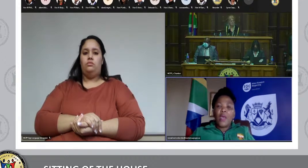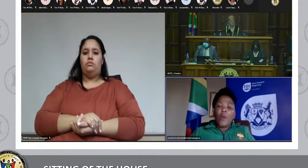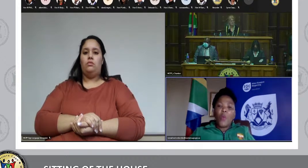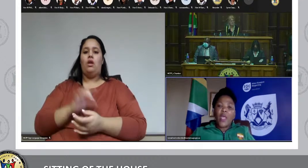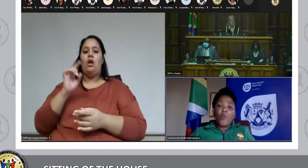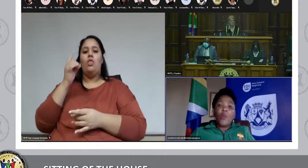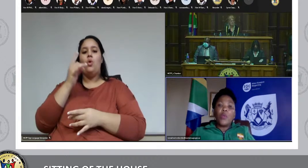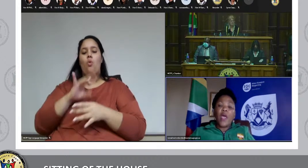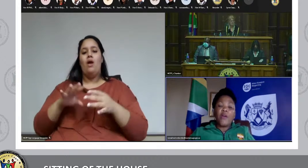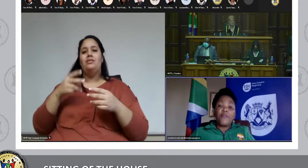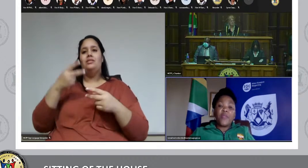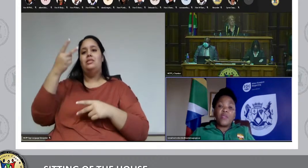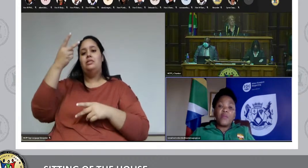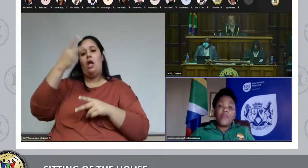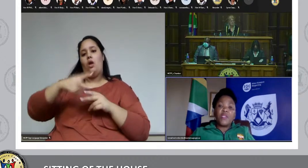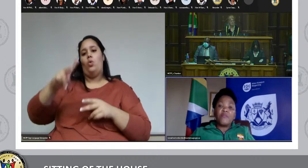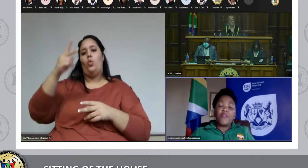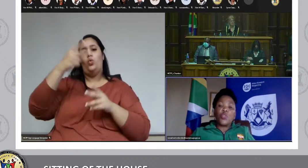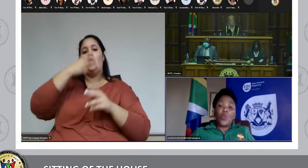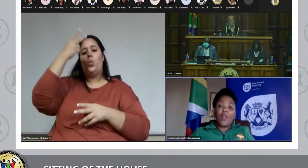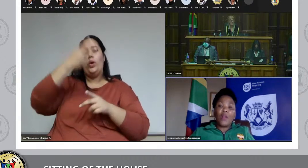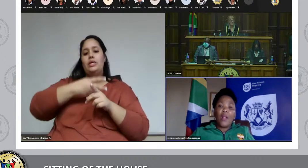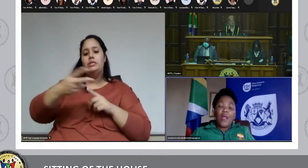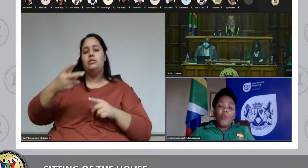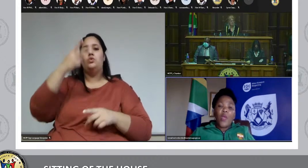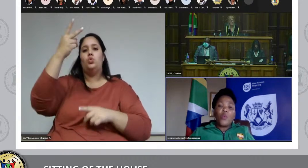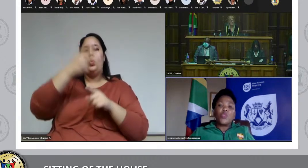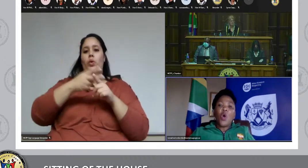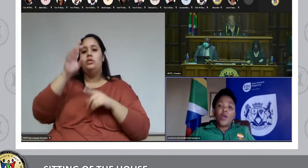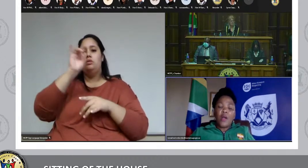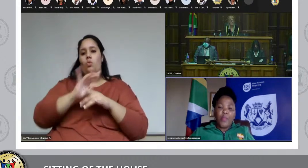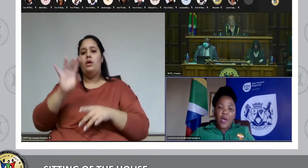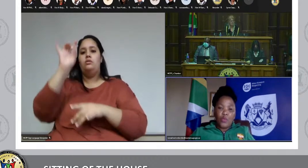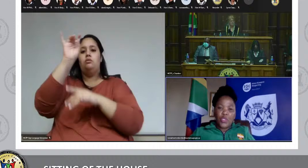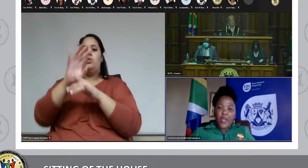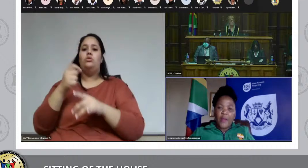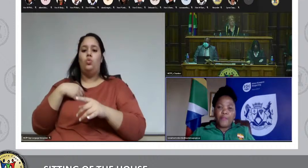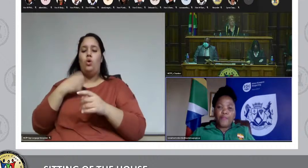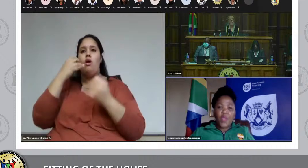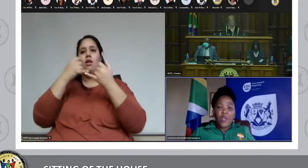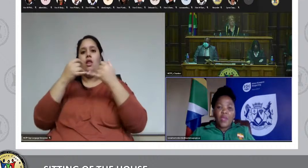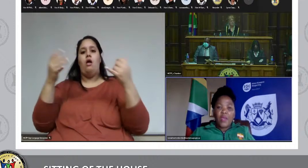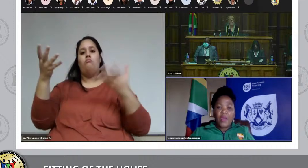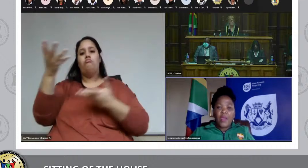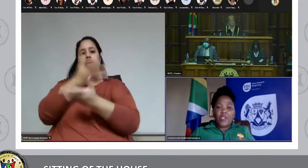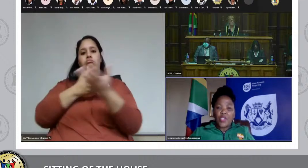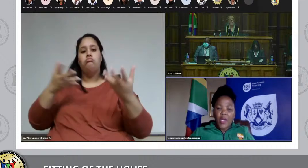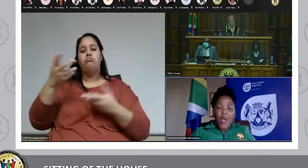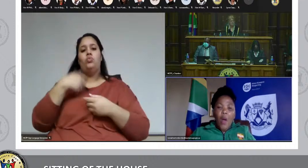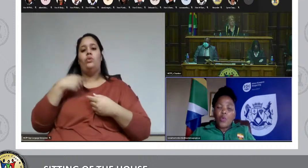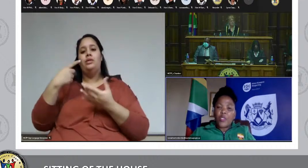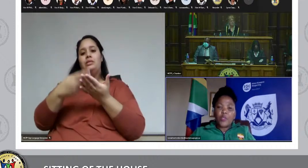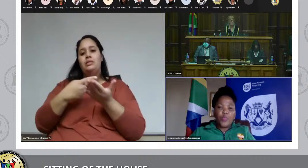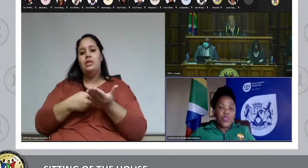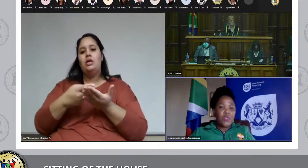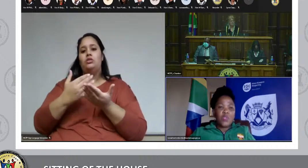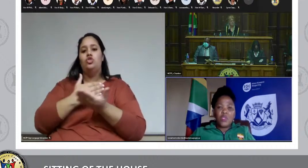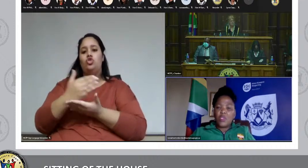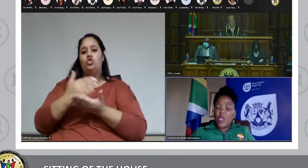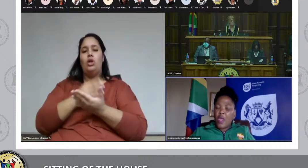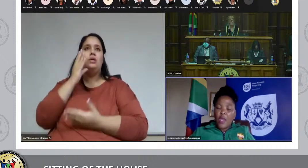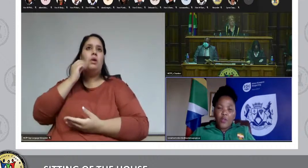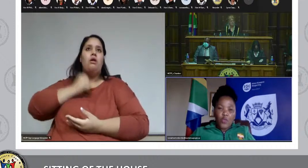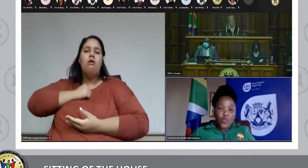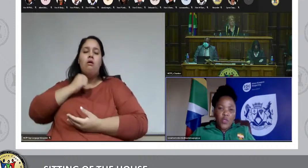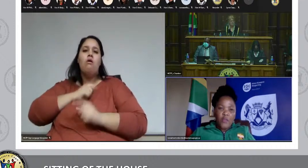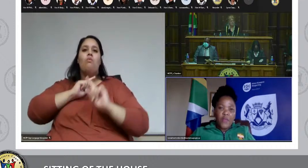week, where we will have these virtual, where we'll talk about sharing our own